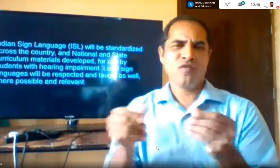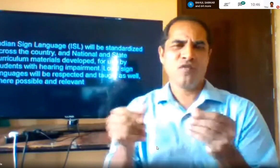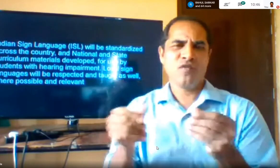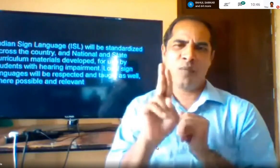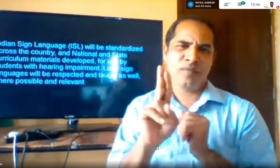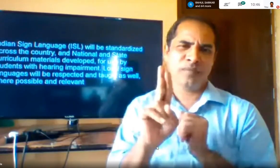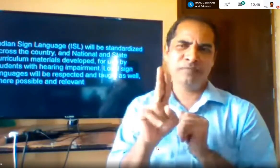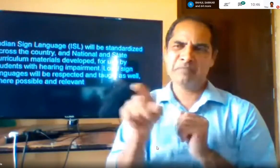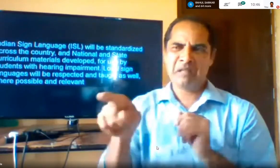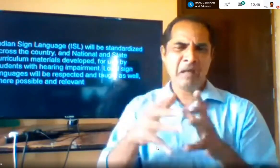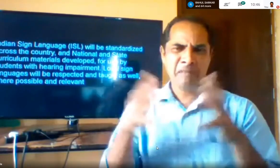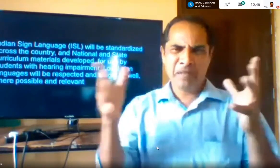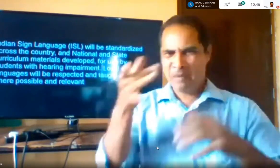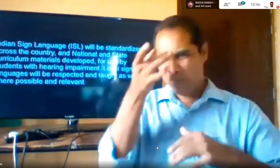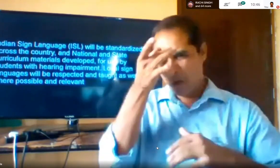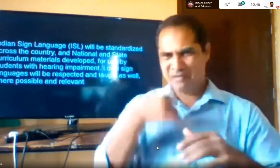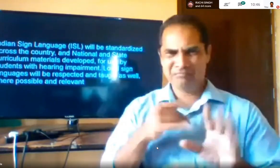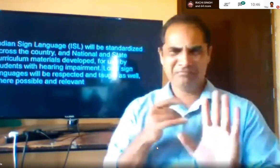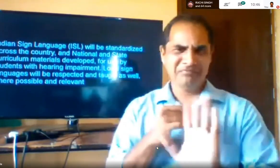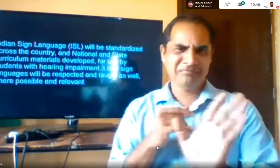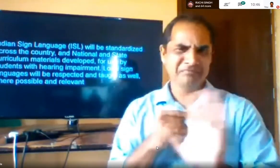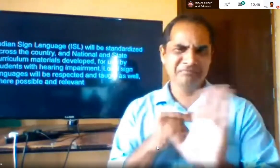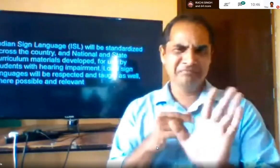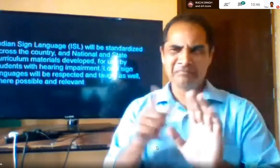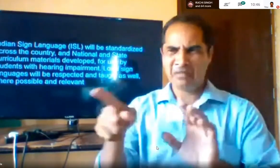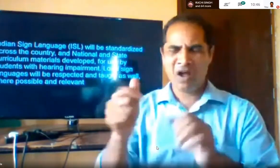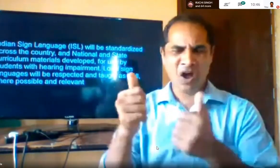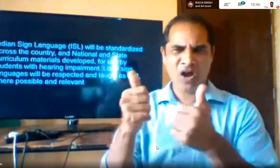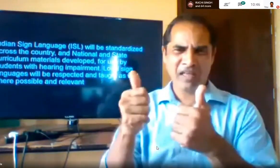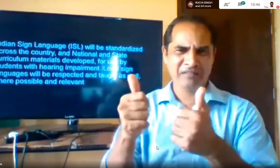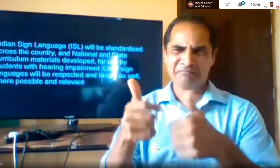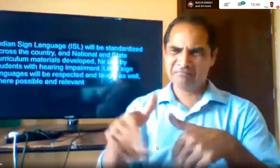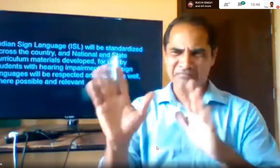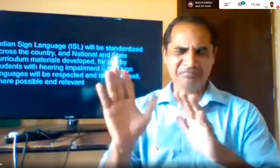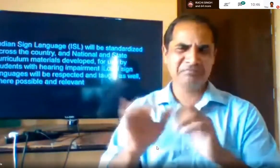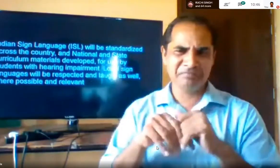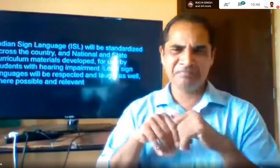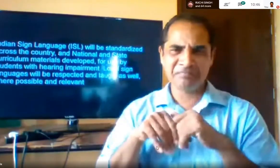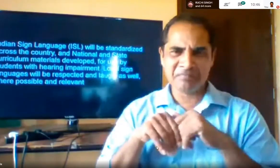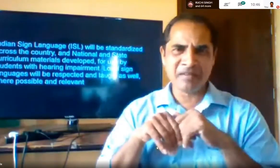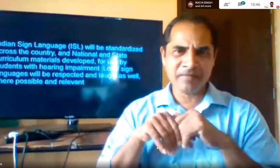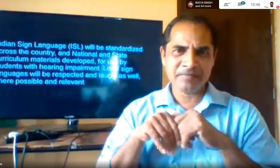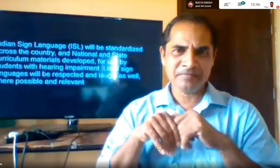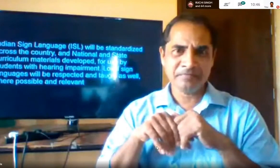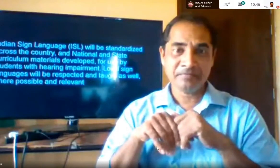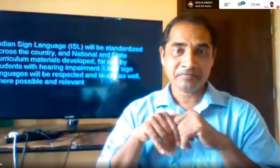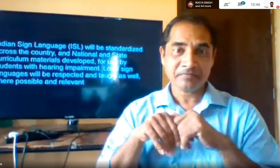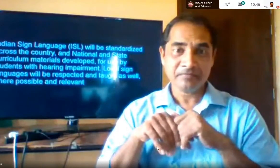possible? Hope it will be solved. It's not a big deal. Let's see.